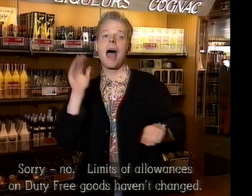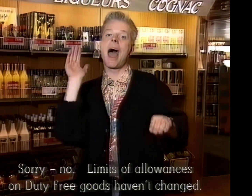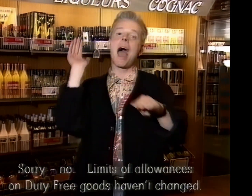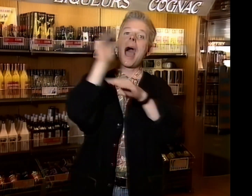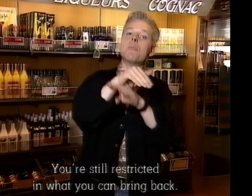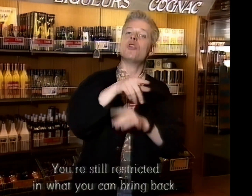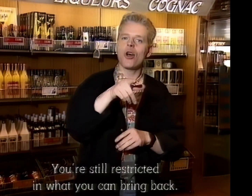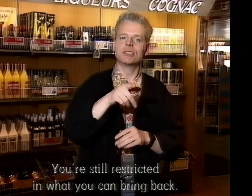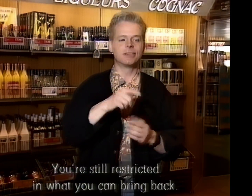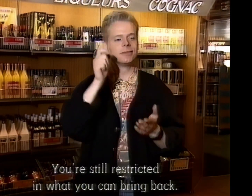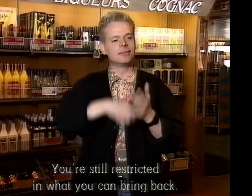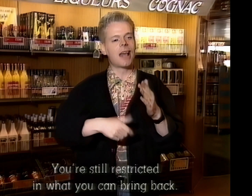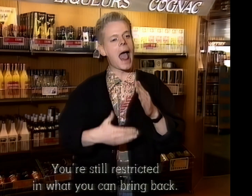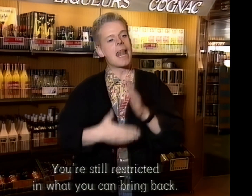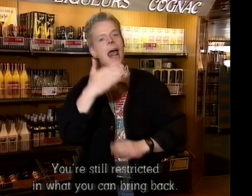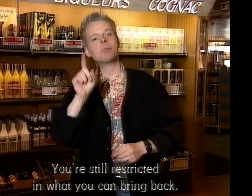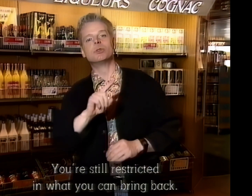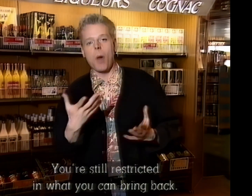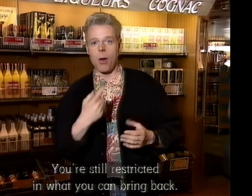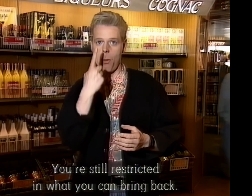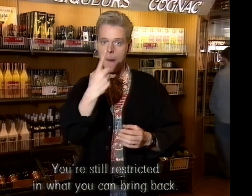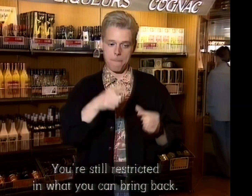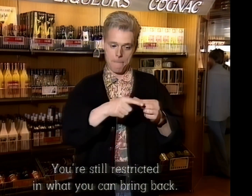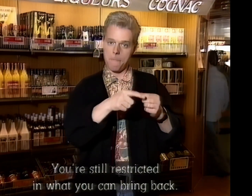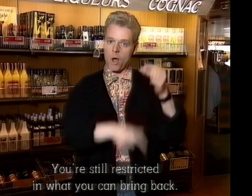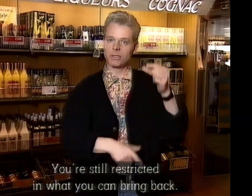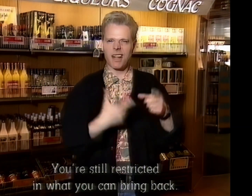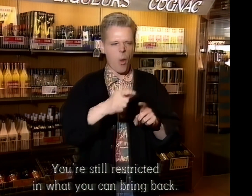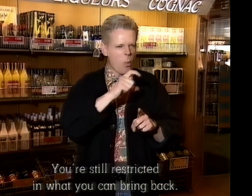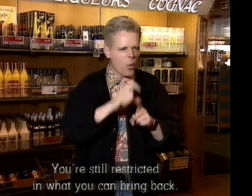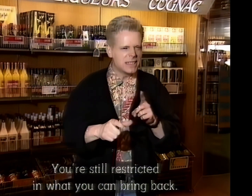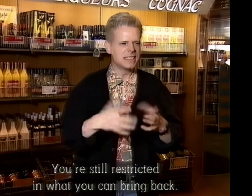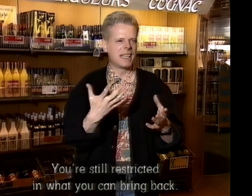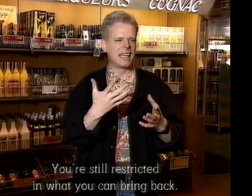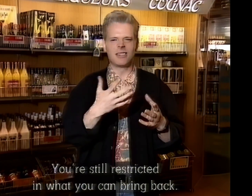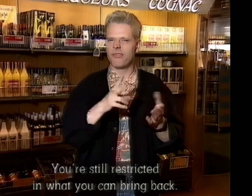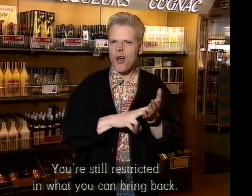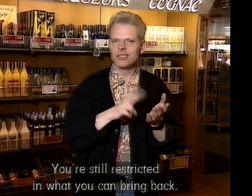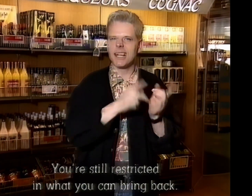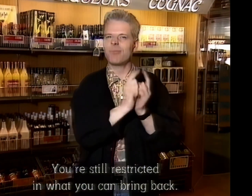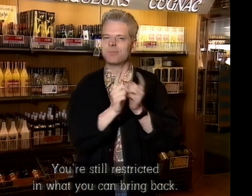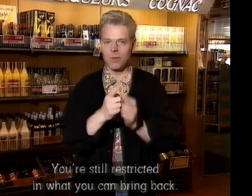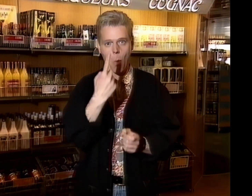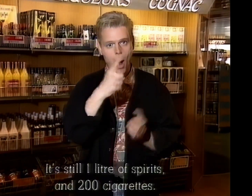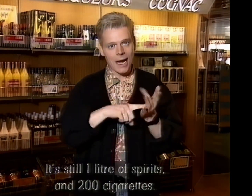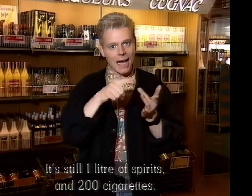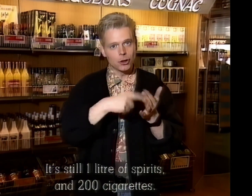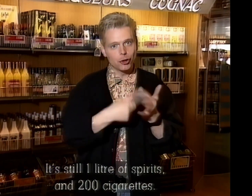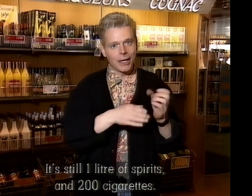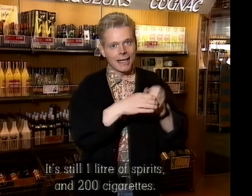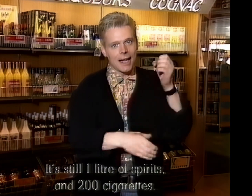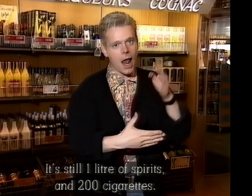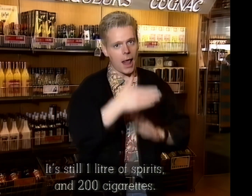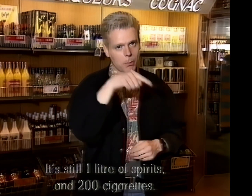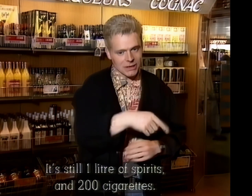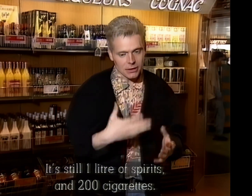haven't changed. You're still restricted in what you can bring back. It's still a litre of spirits and